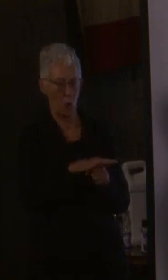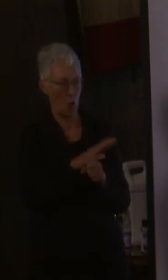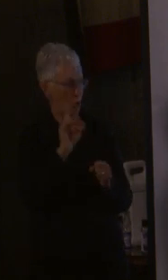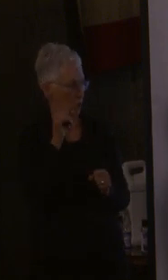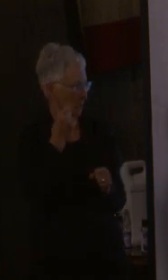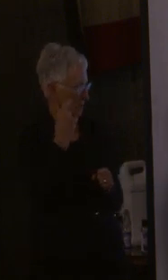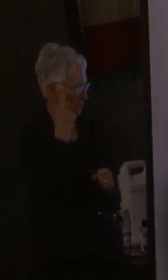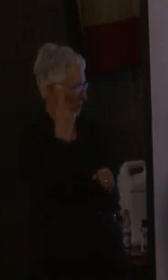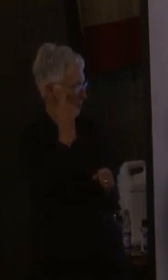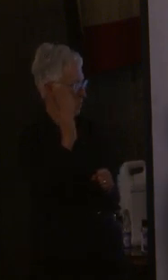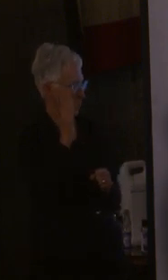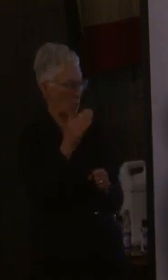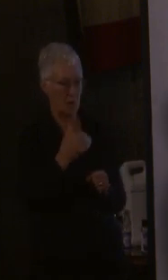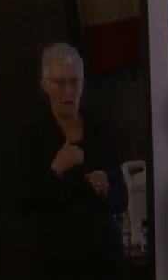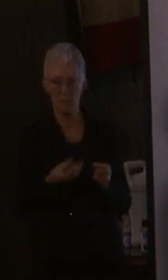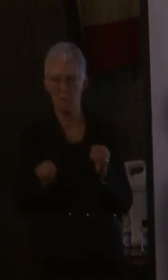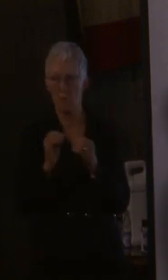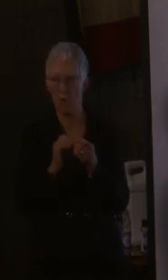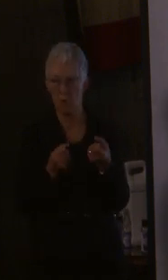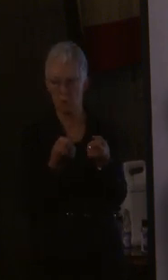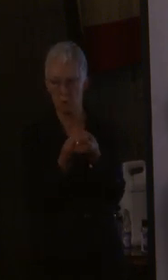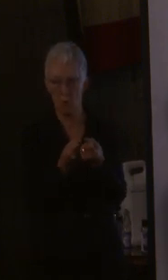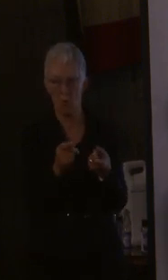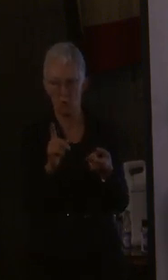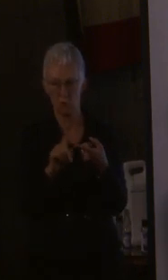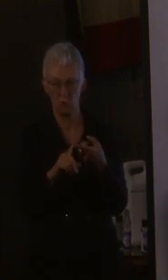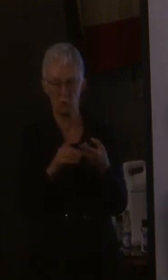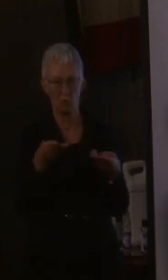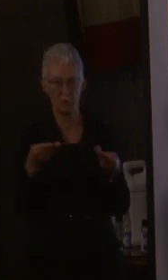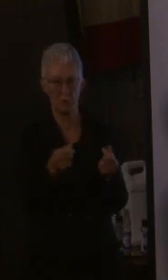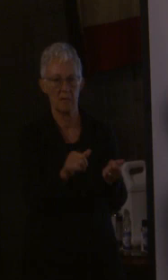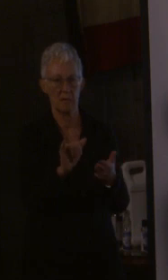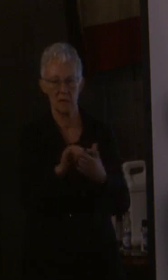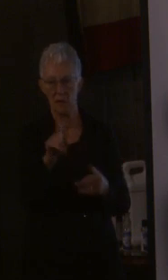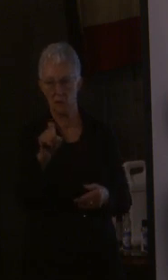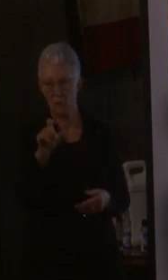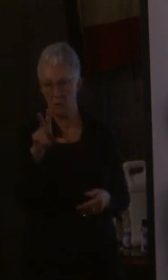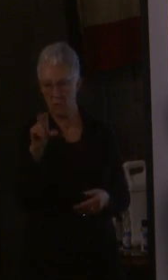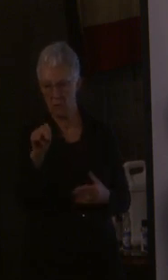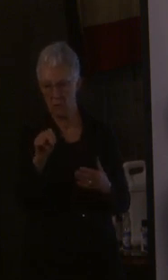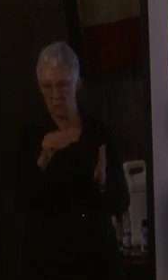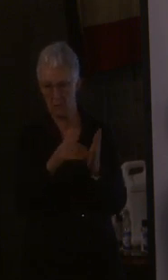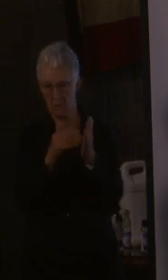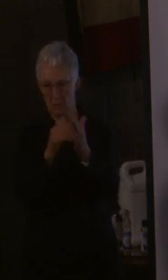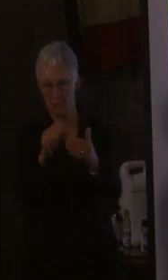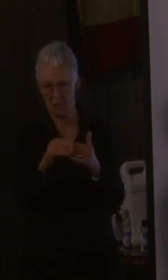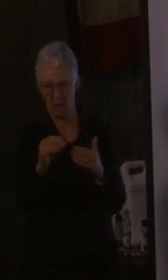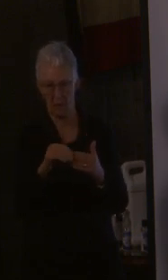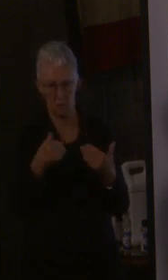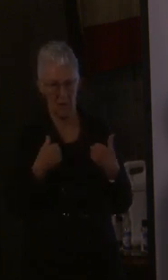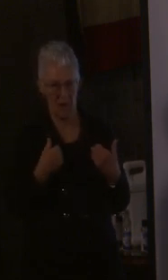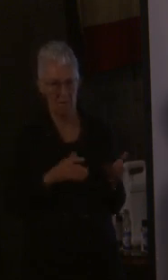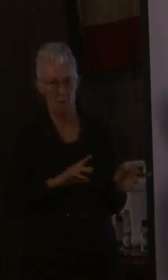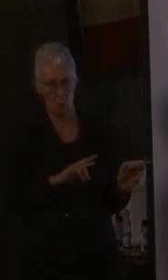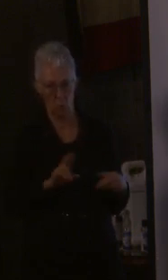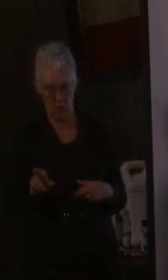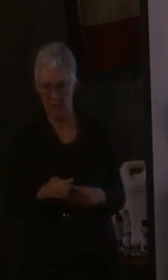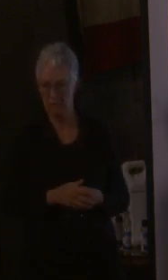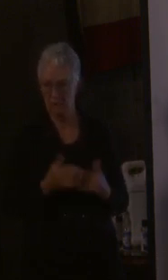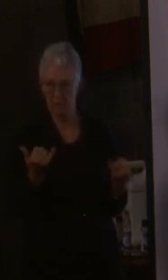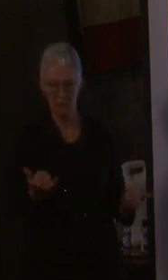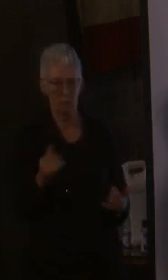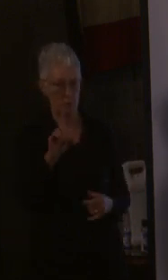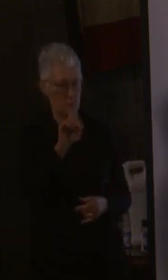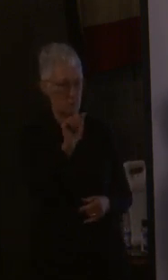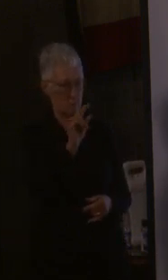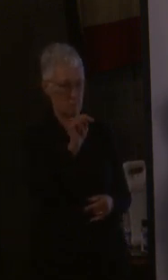reach the $130 million that we have budgeted for that. All right, so I'm going to now call up Danette Smith to go